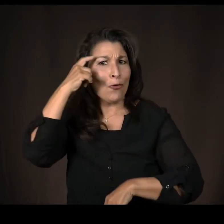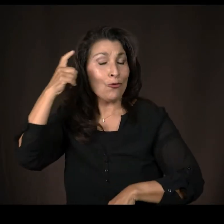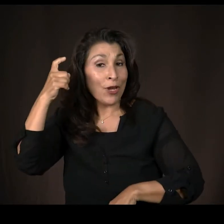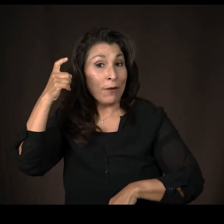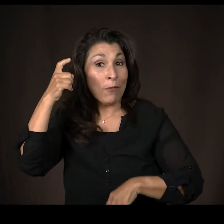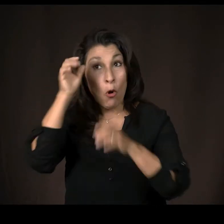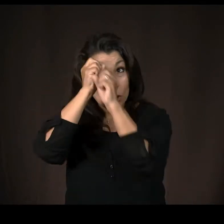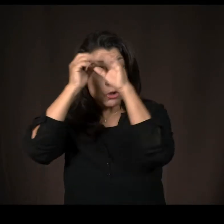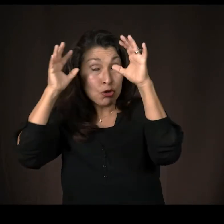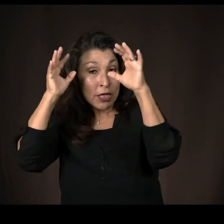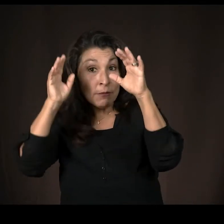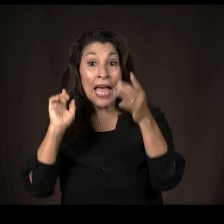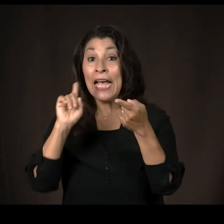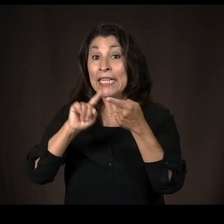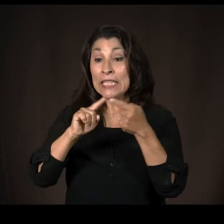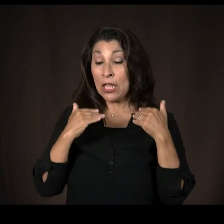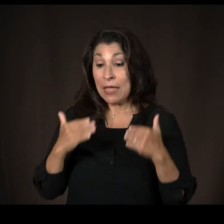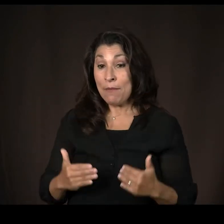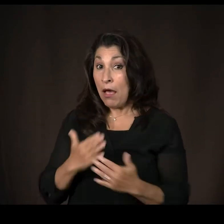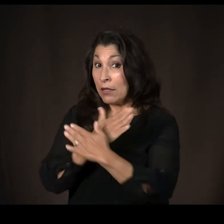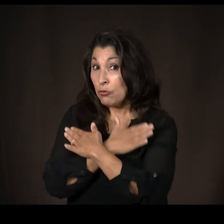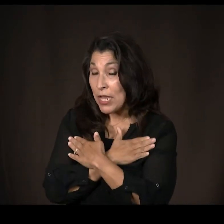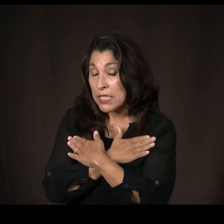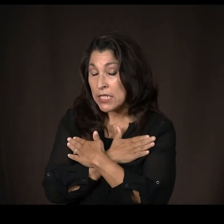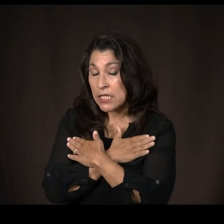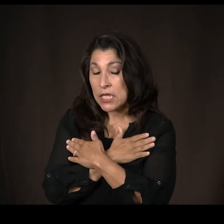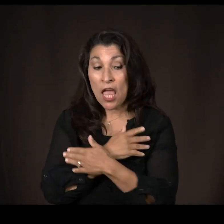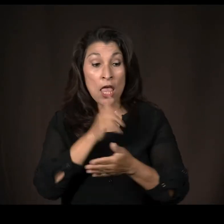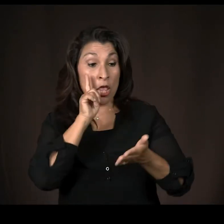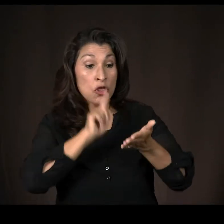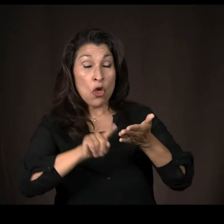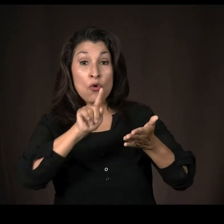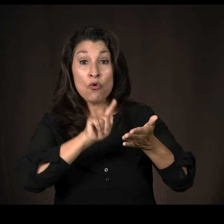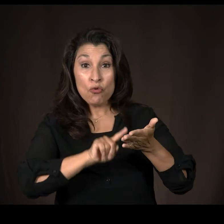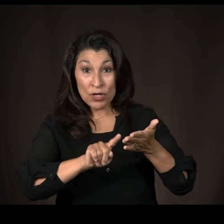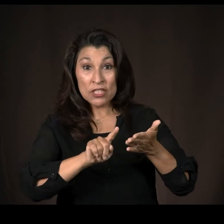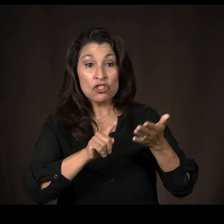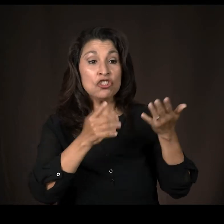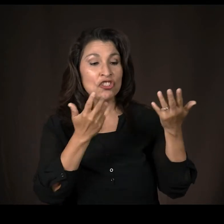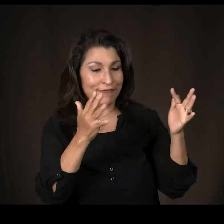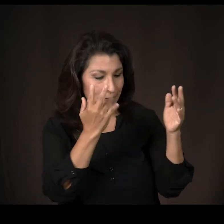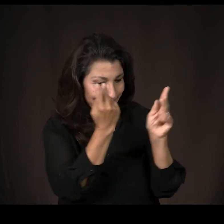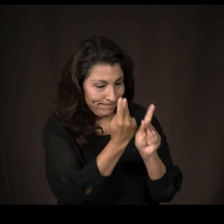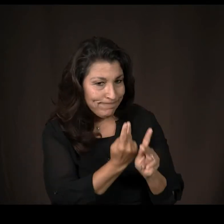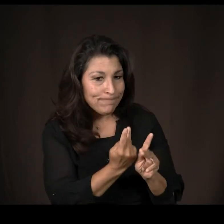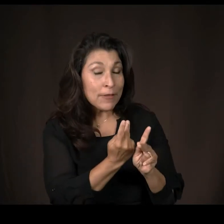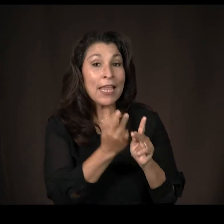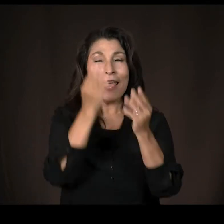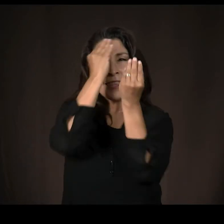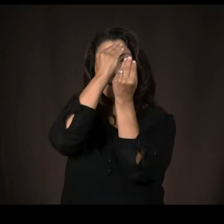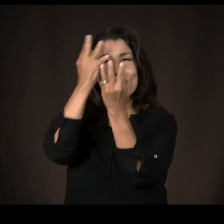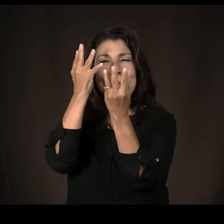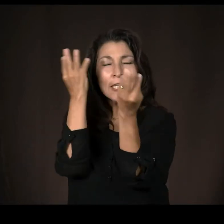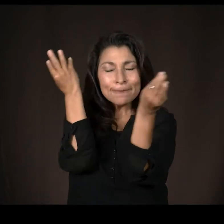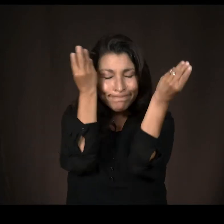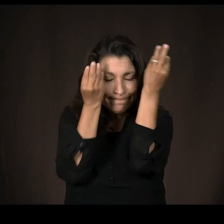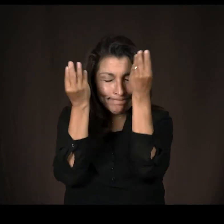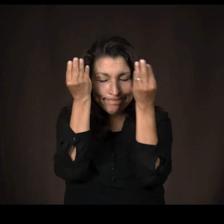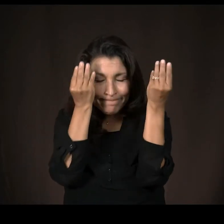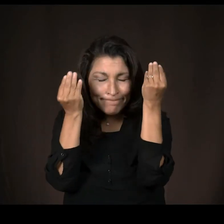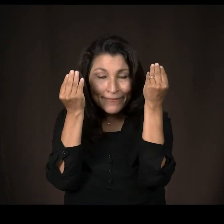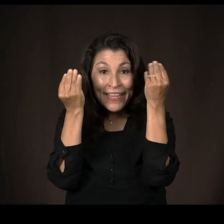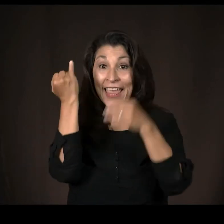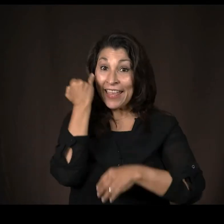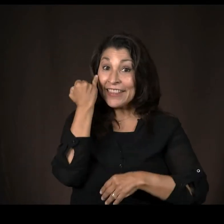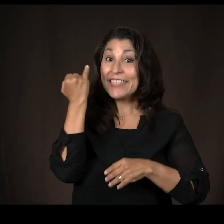dream until your body is rested, the research is invested, the information is digested, and